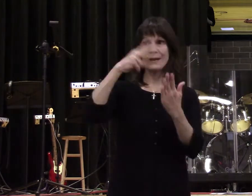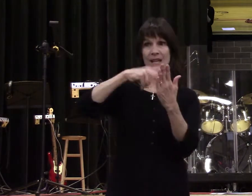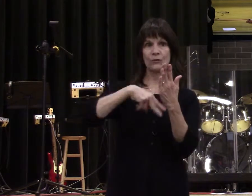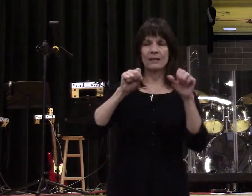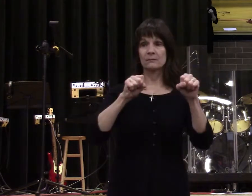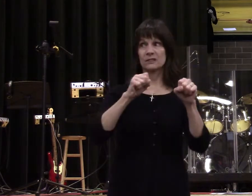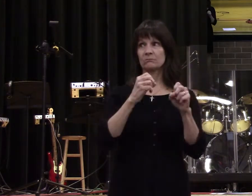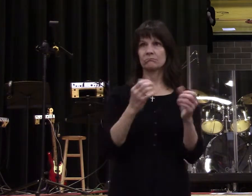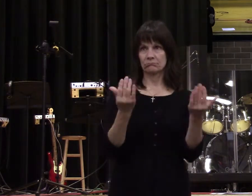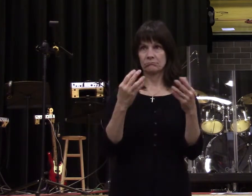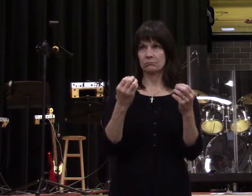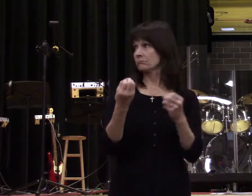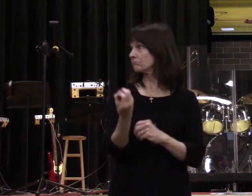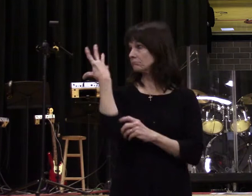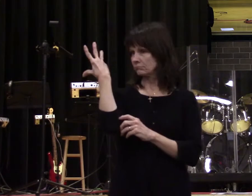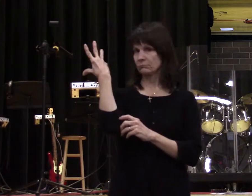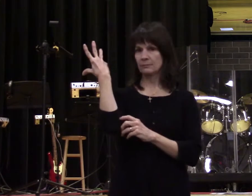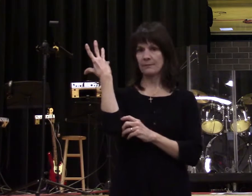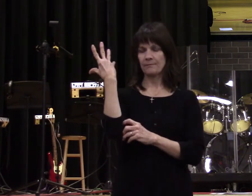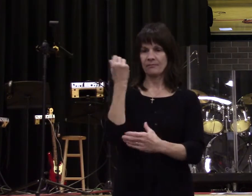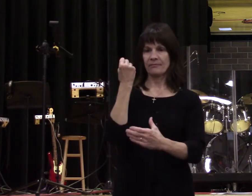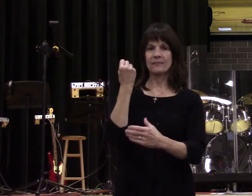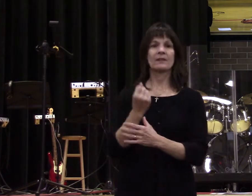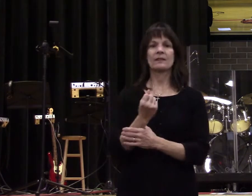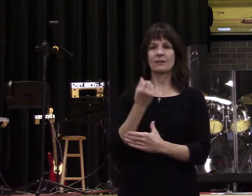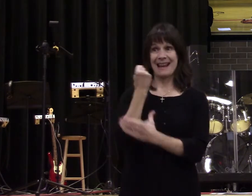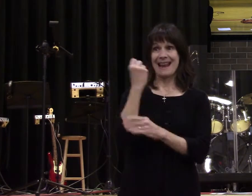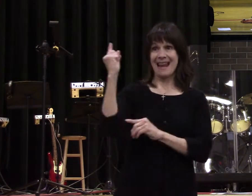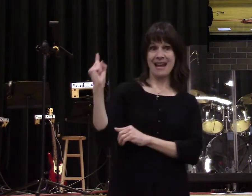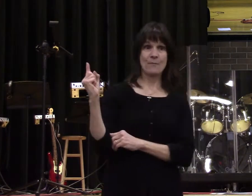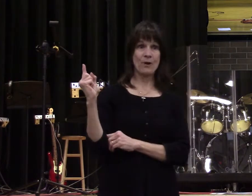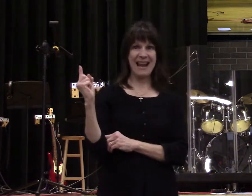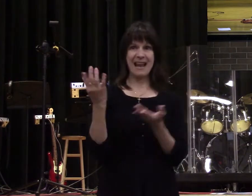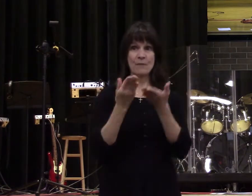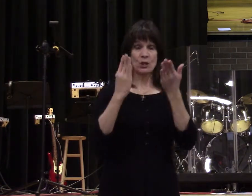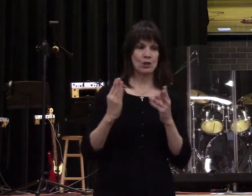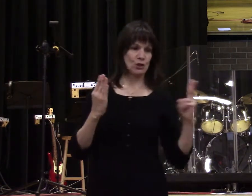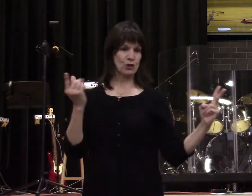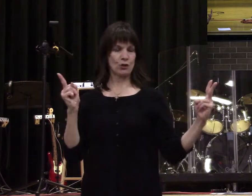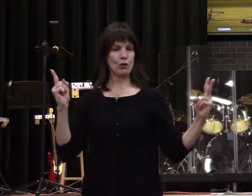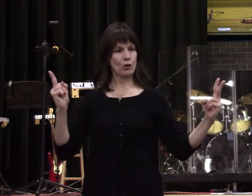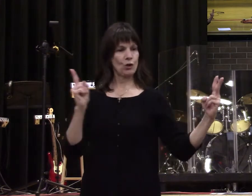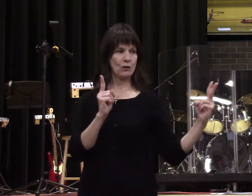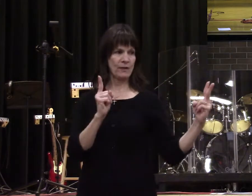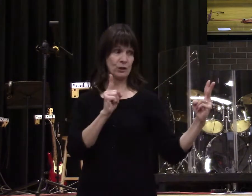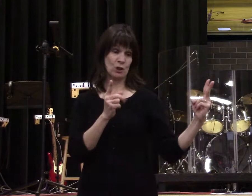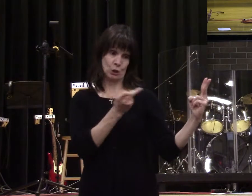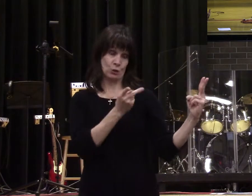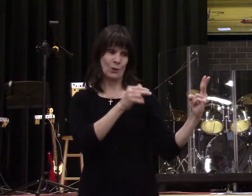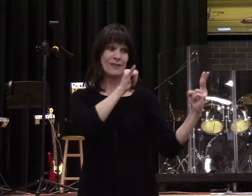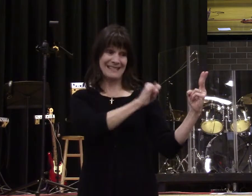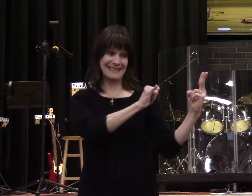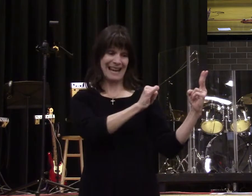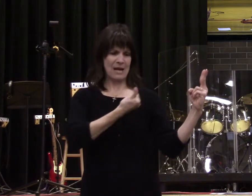screen, too. It says, and Abraham said to the young man, stay here with the donkey, and I and the lad will go over there, and